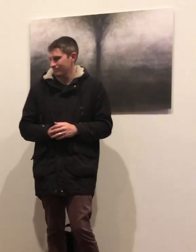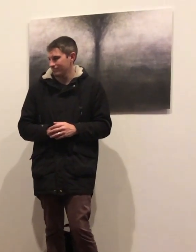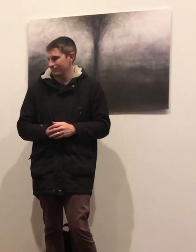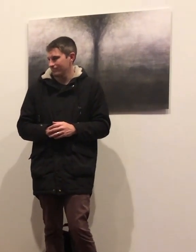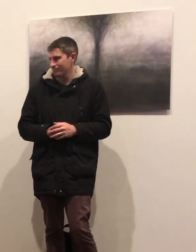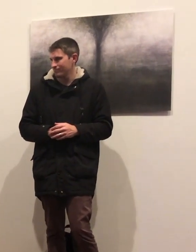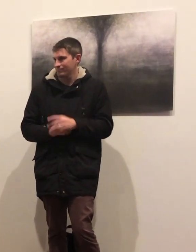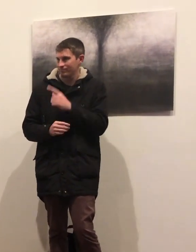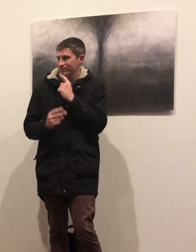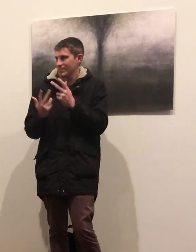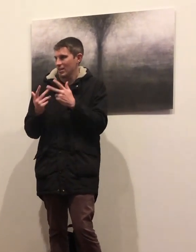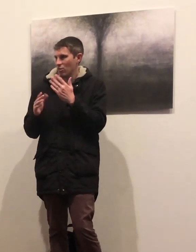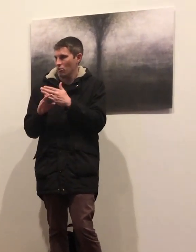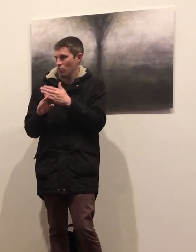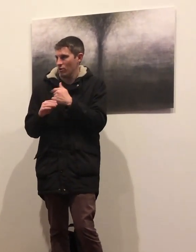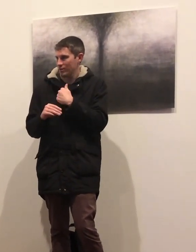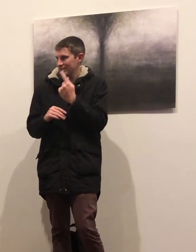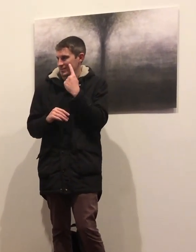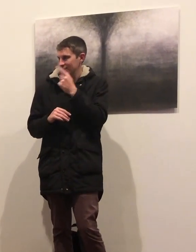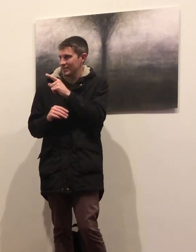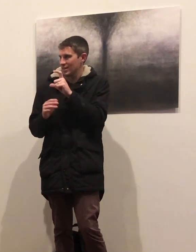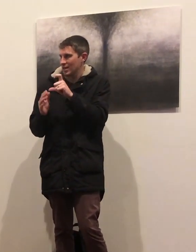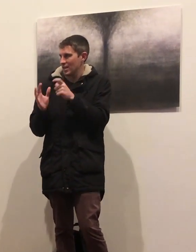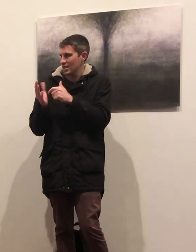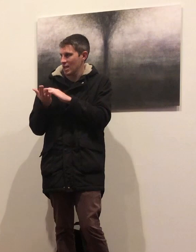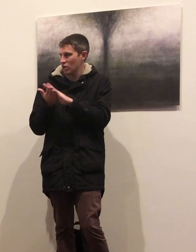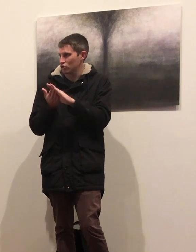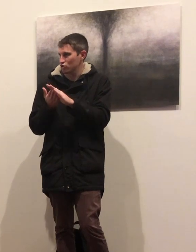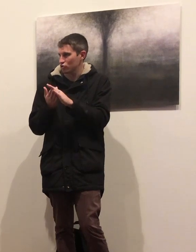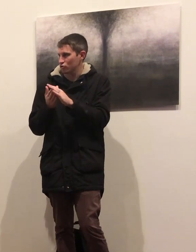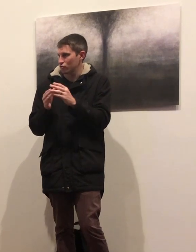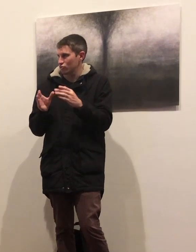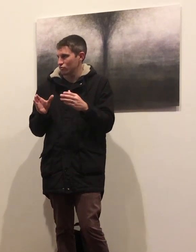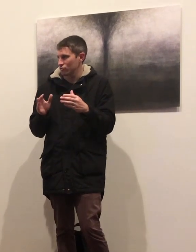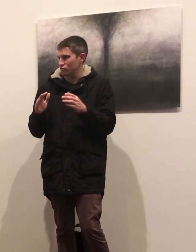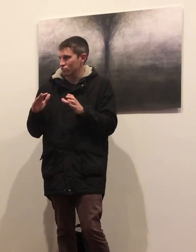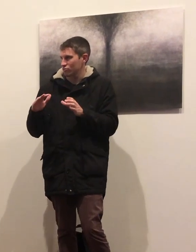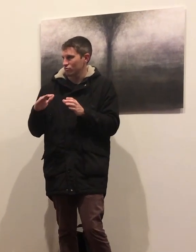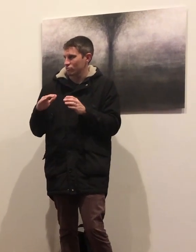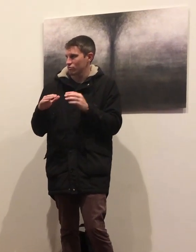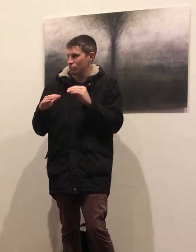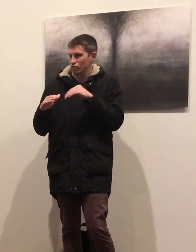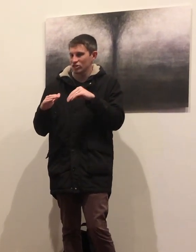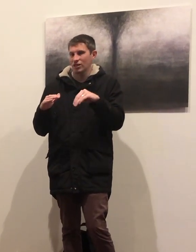The other works that are in the cabinet, like the cash register work, how long did that one take to do?